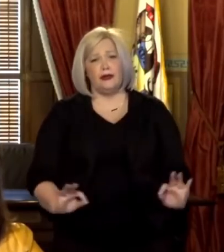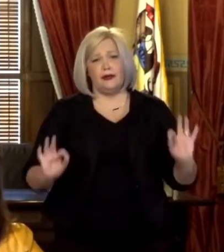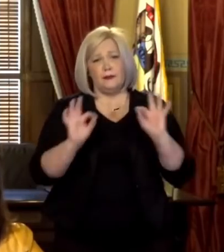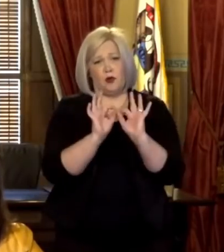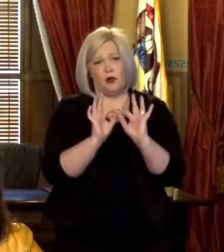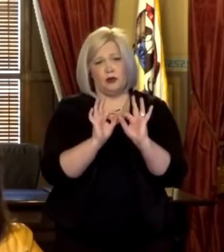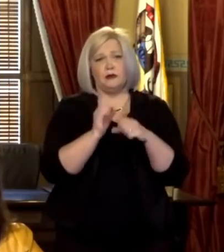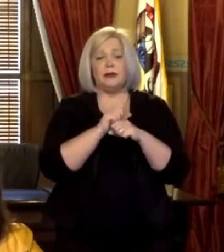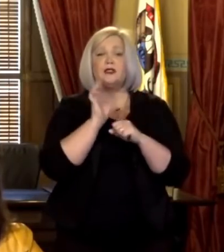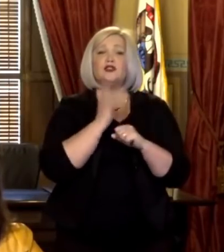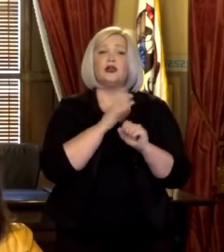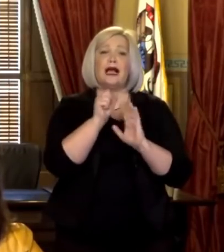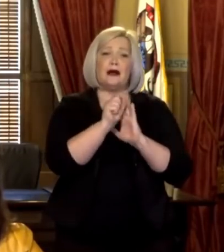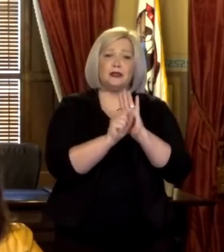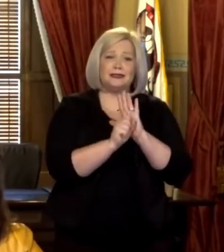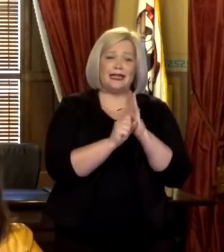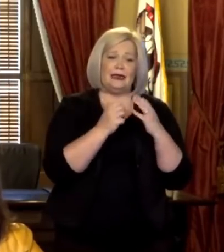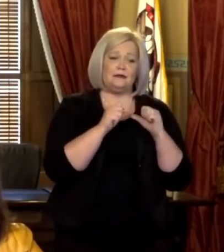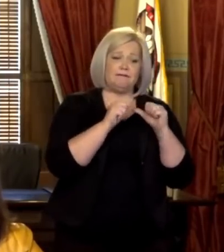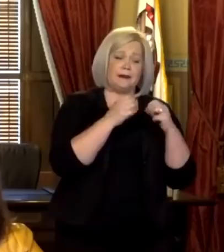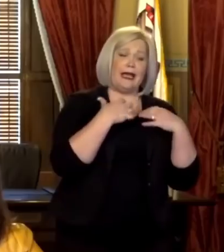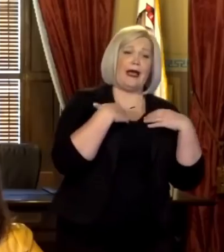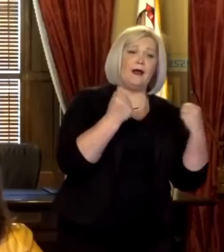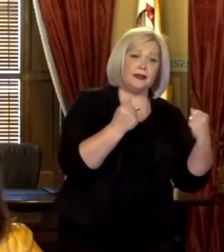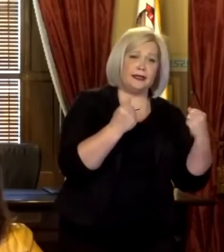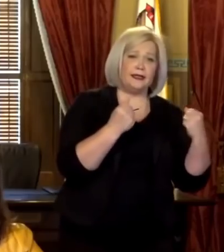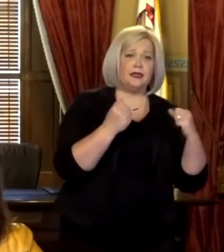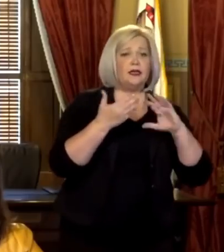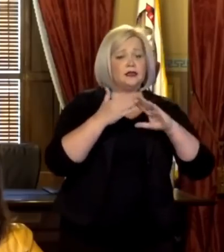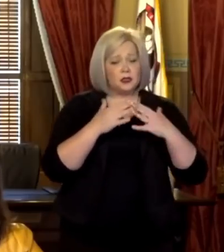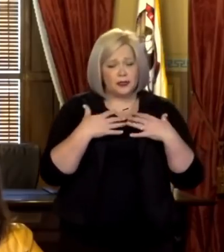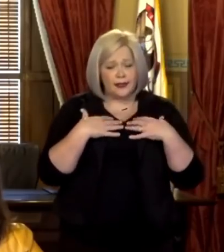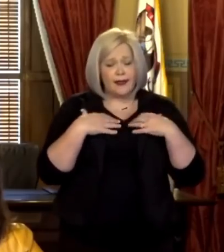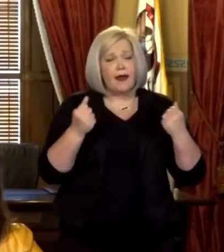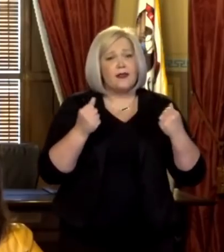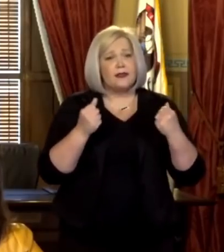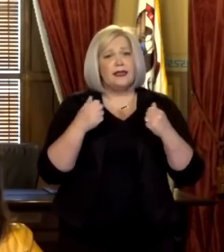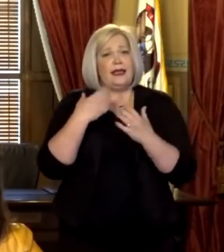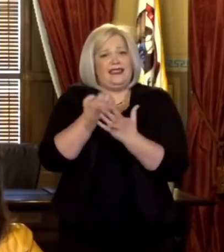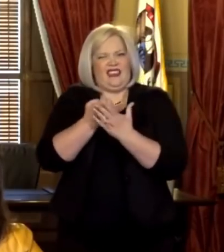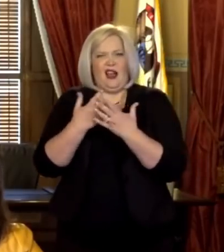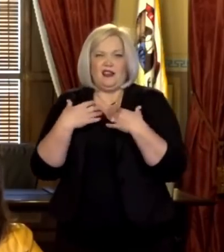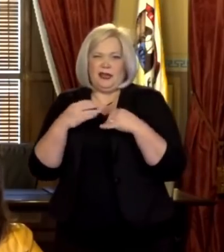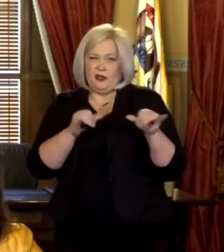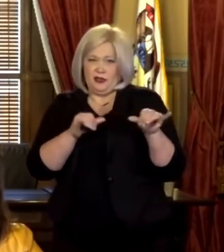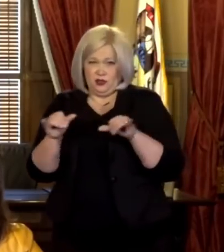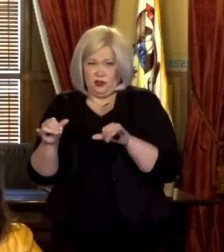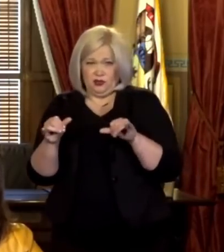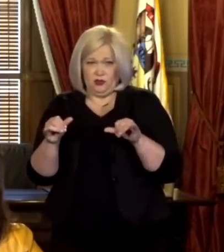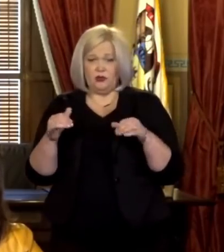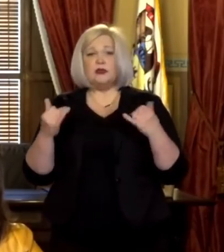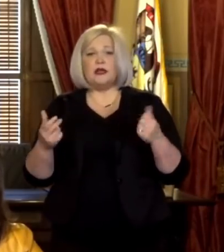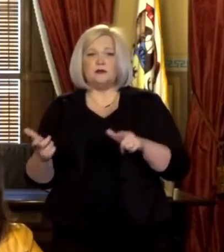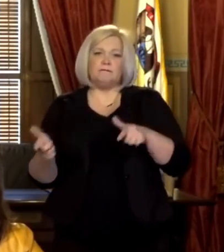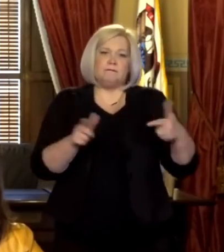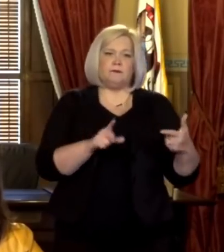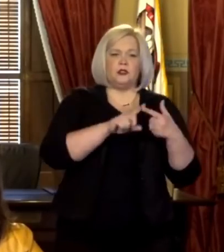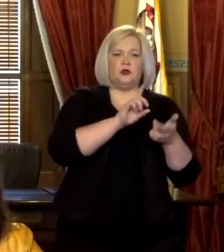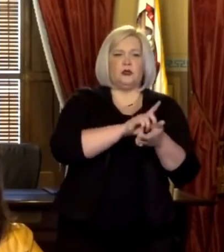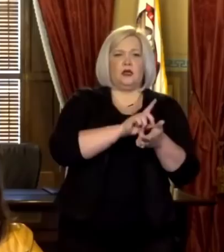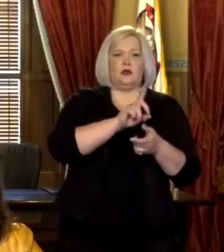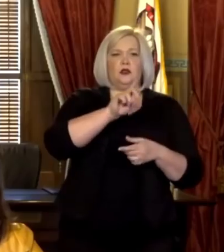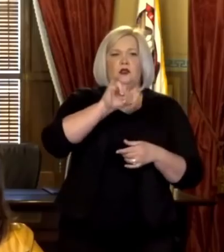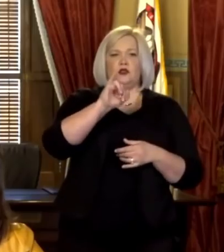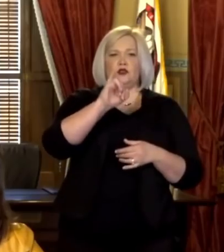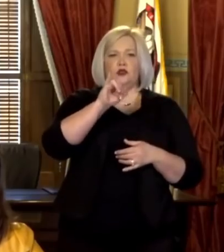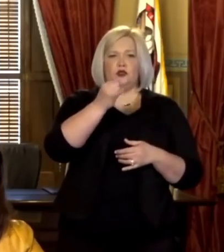health of our state, the health of our people, and the health of our economy in the long run. With that, I'll turn over to Dr. Janae